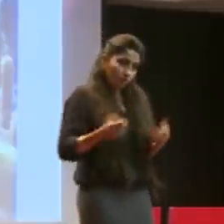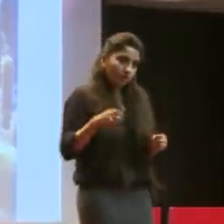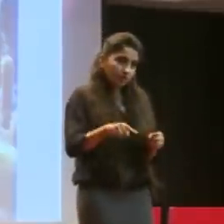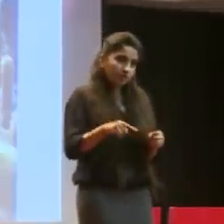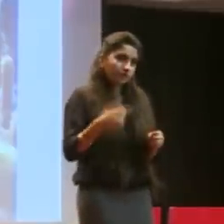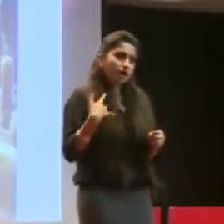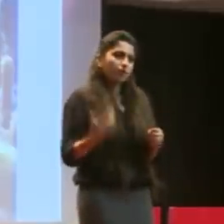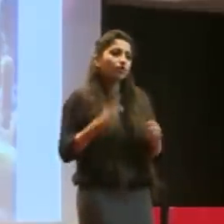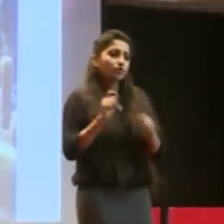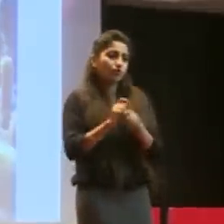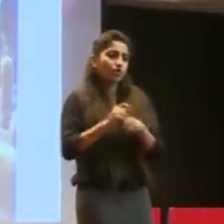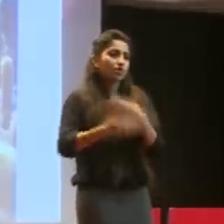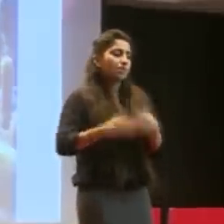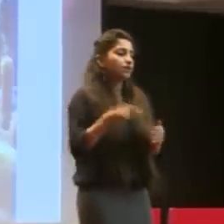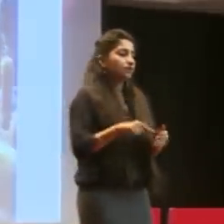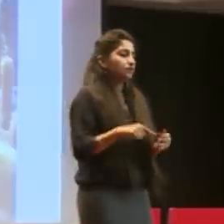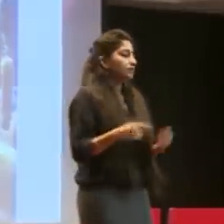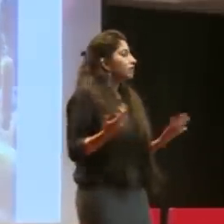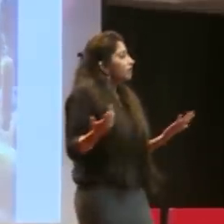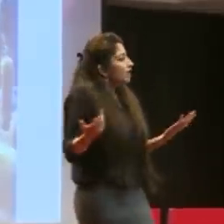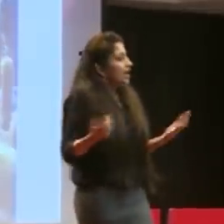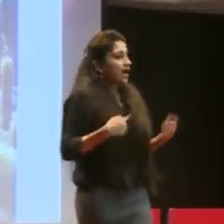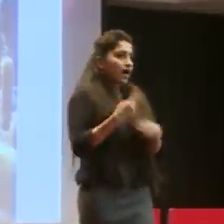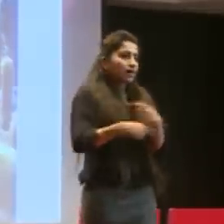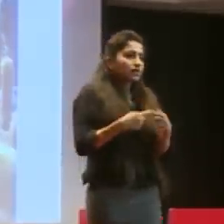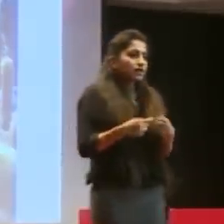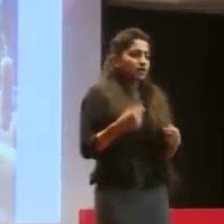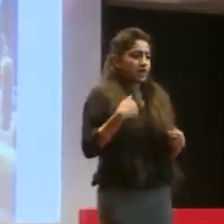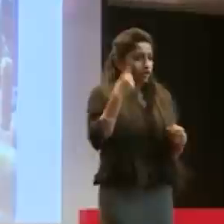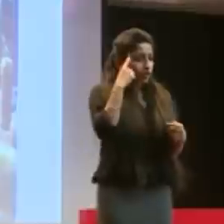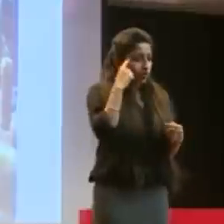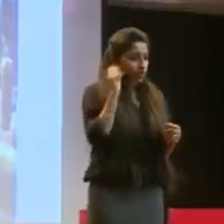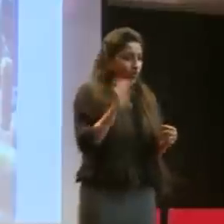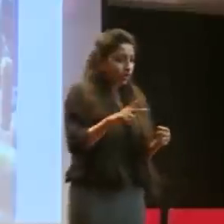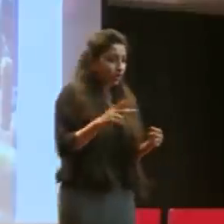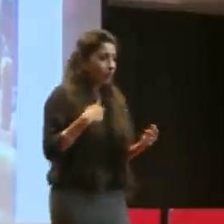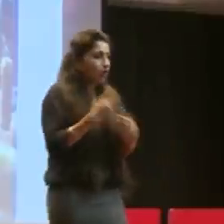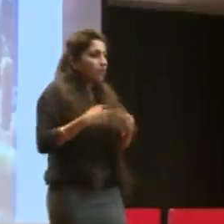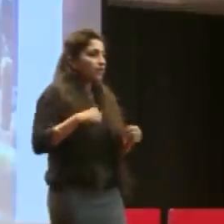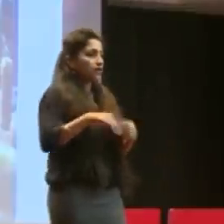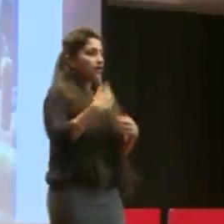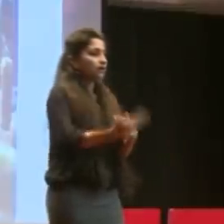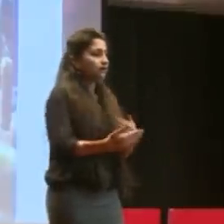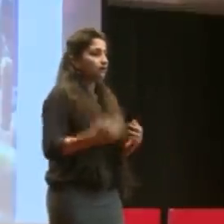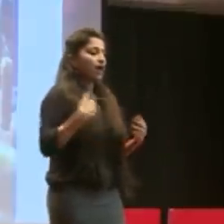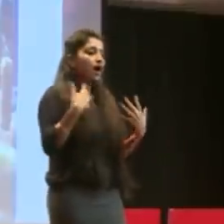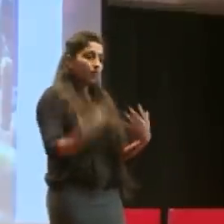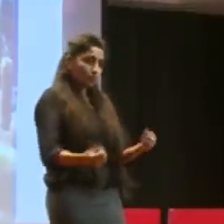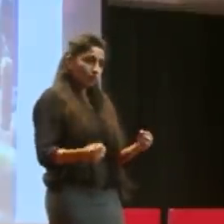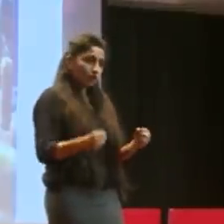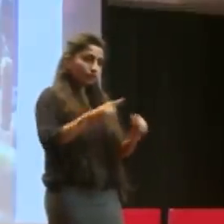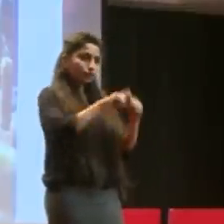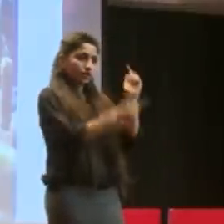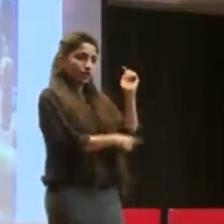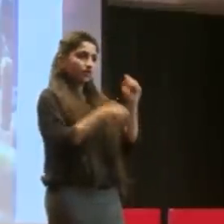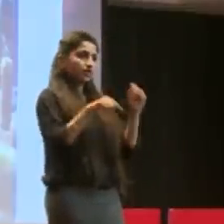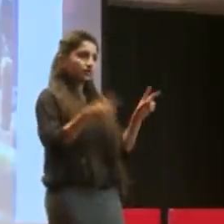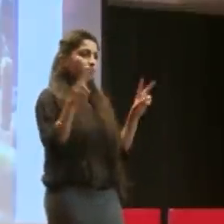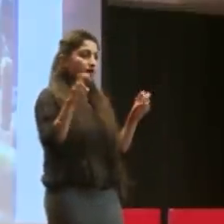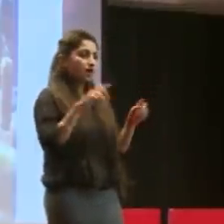chose. What made me feel motivated about myself as a person. And not what society